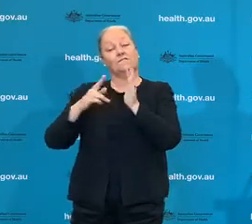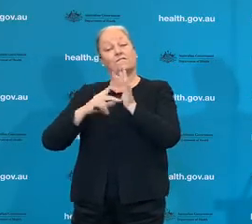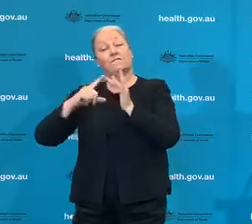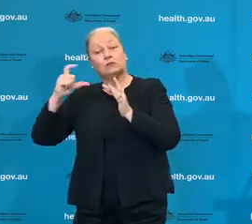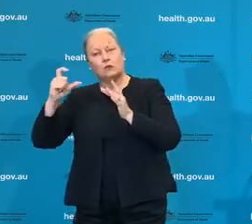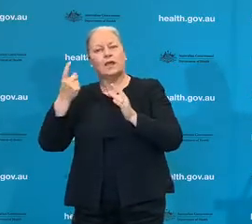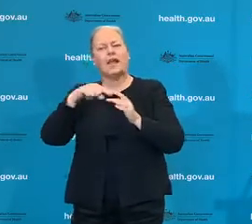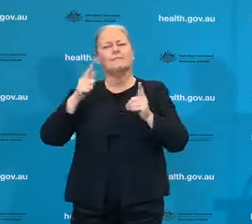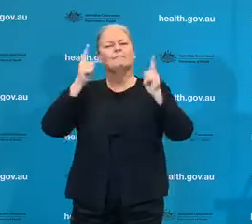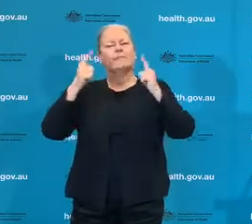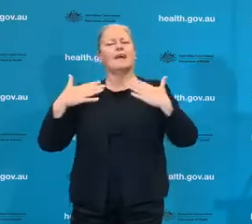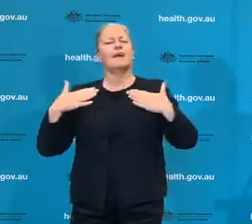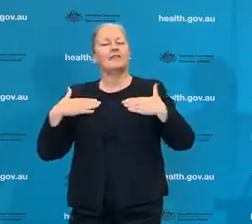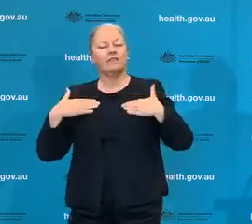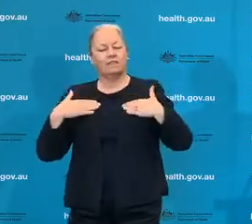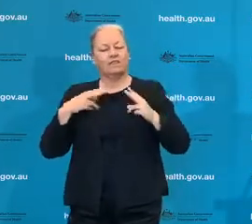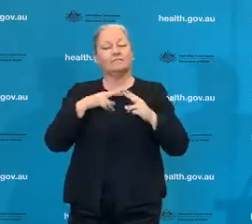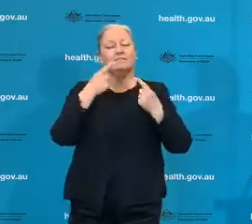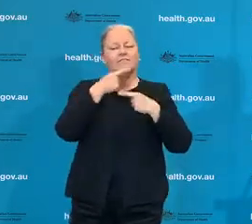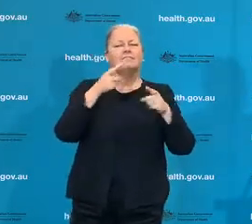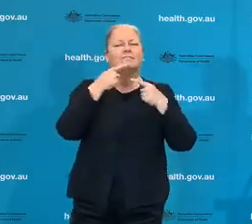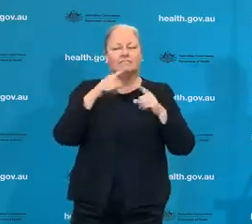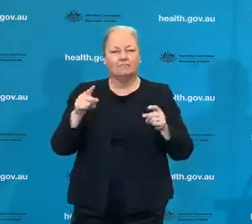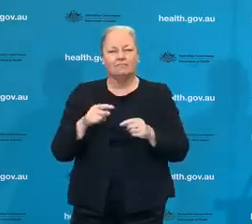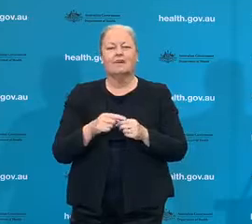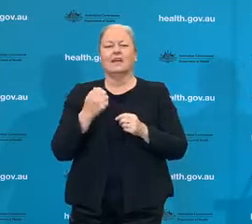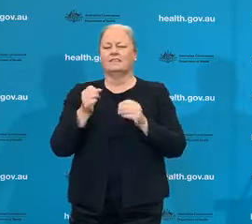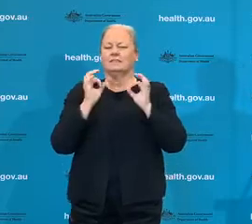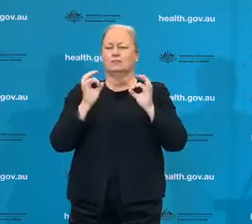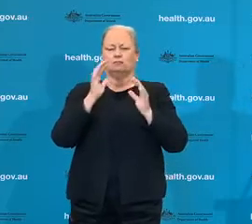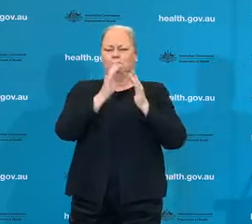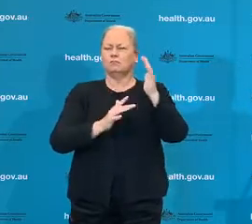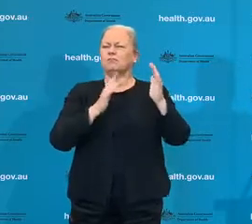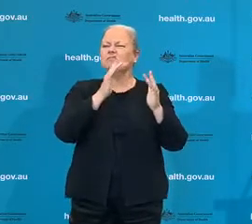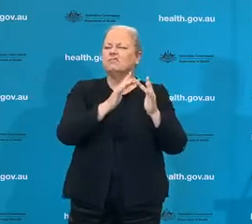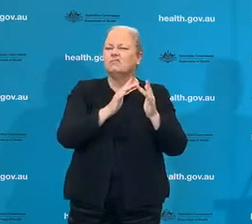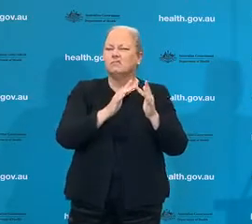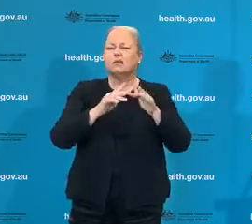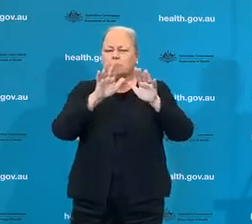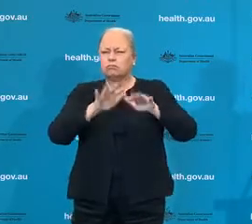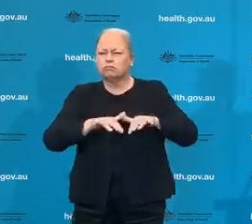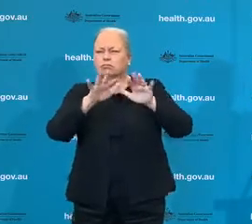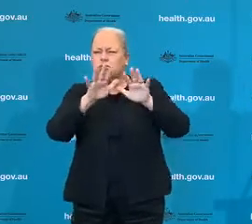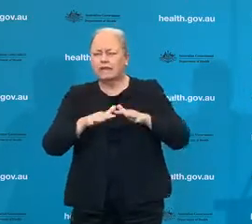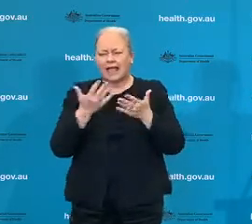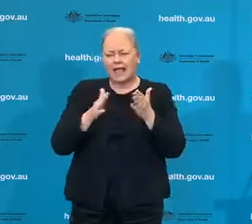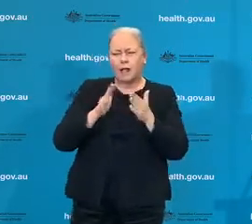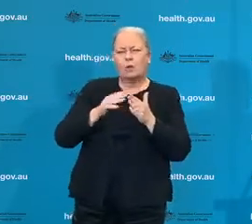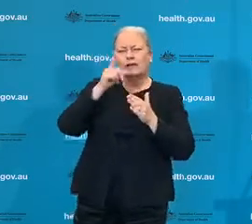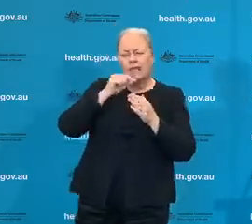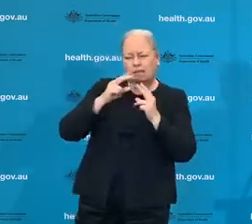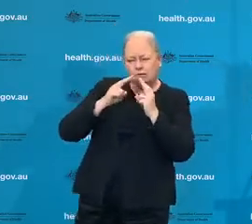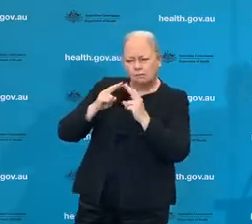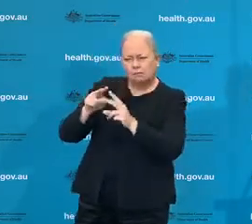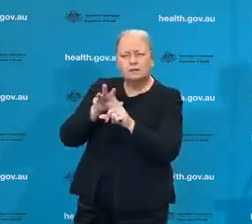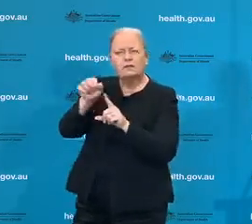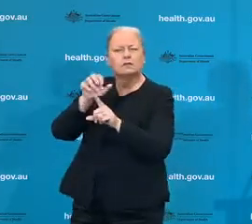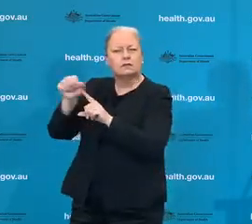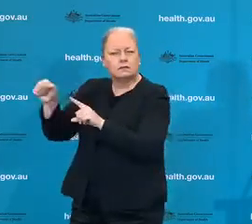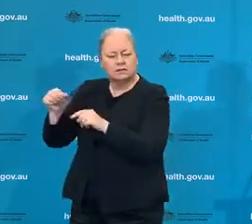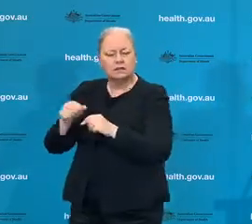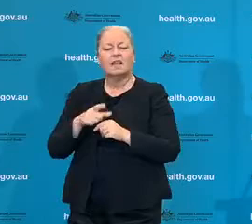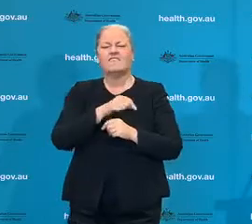course, a digitalisation process for the contact tracing, the decentralisation of the disease